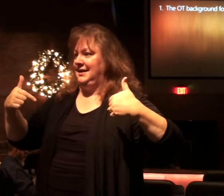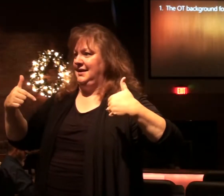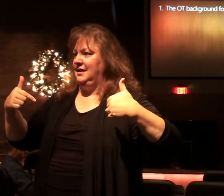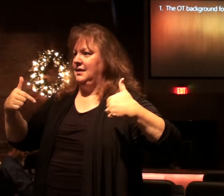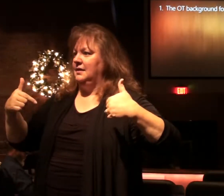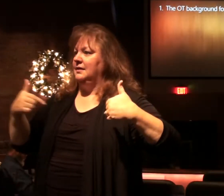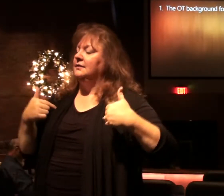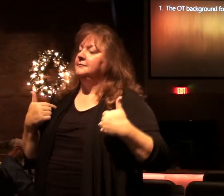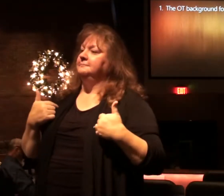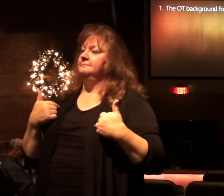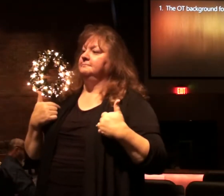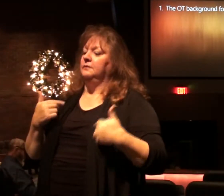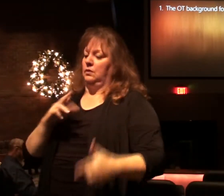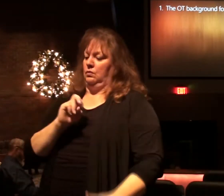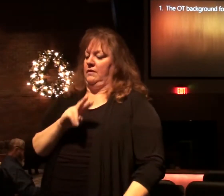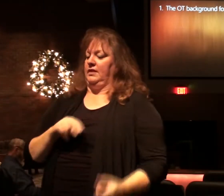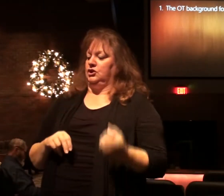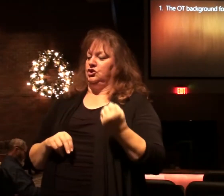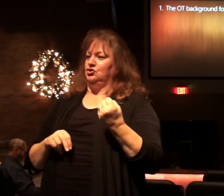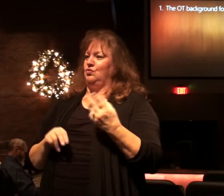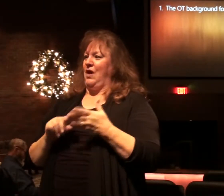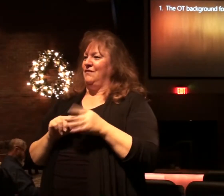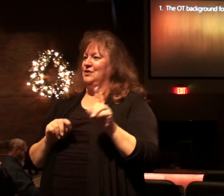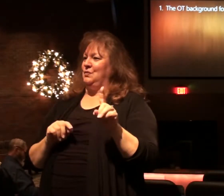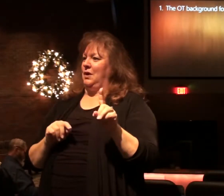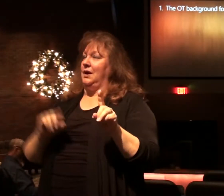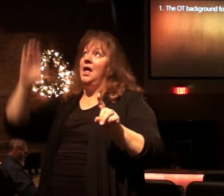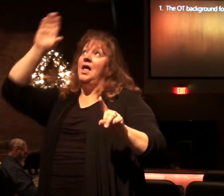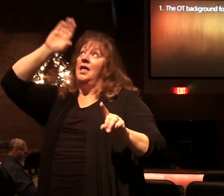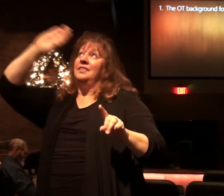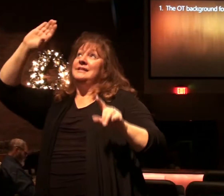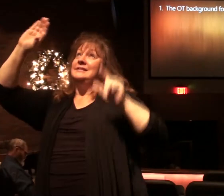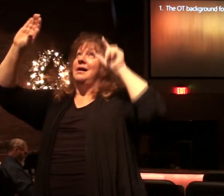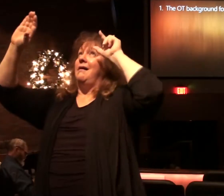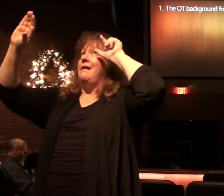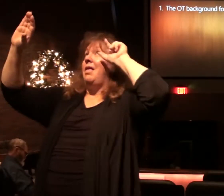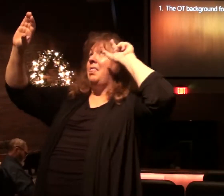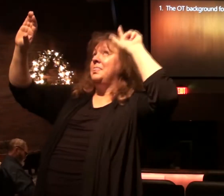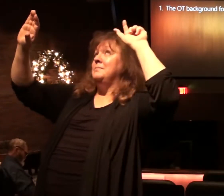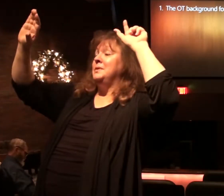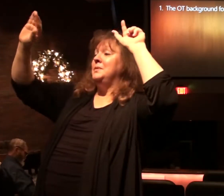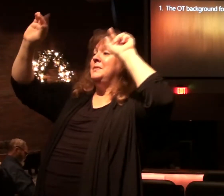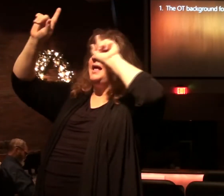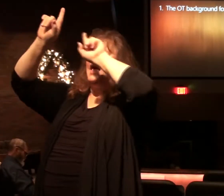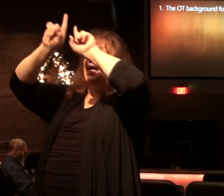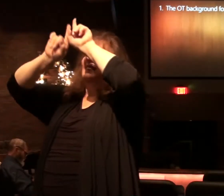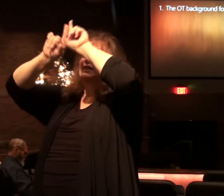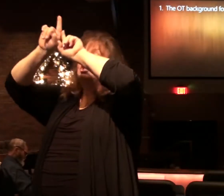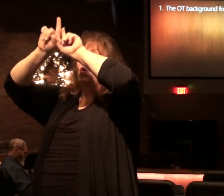the ingredients for Revelation 12:1. The sun, the moon, and the stars.